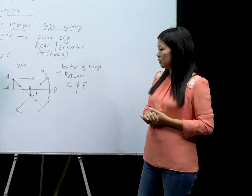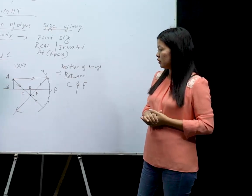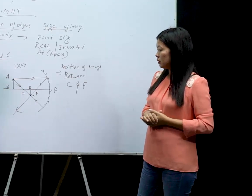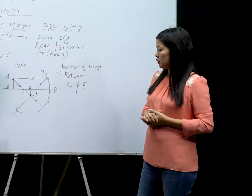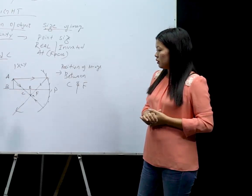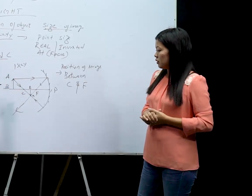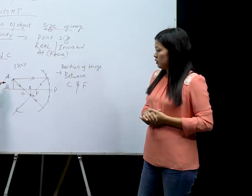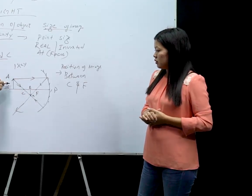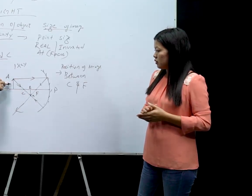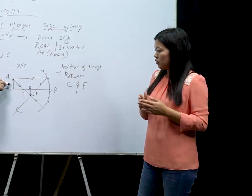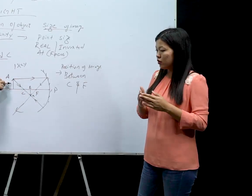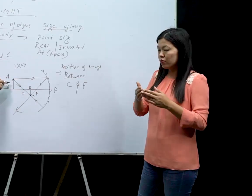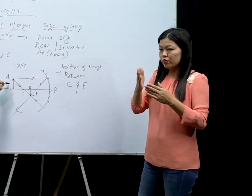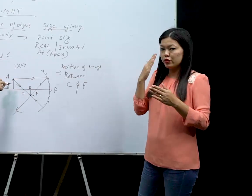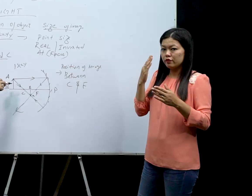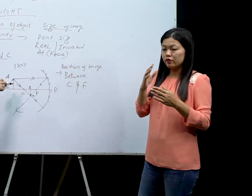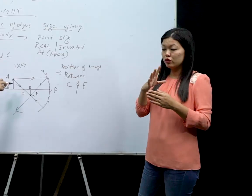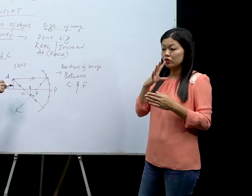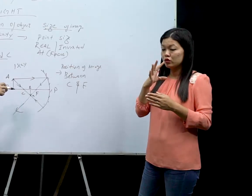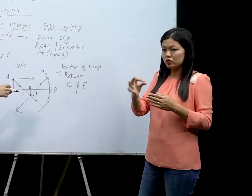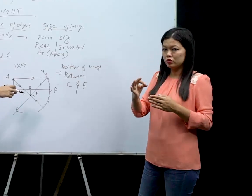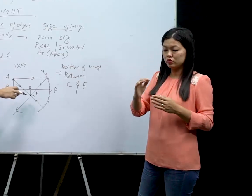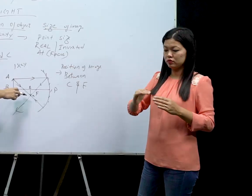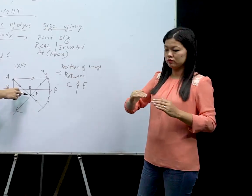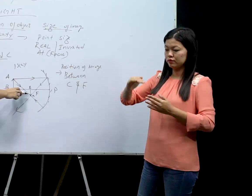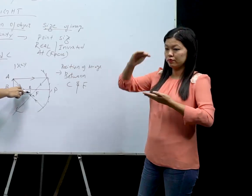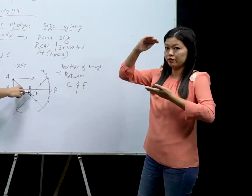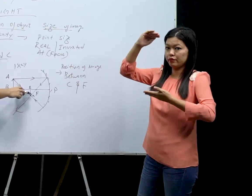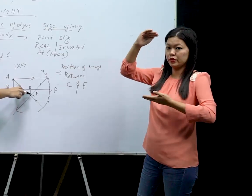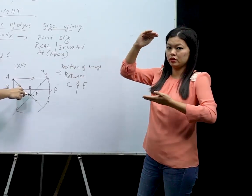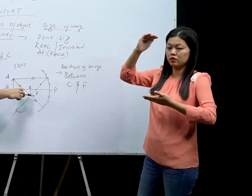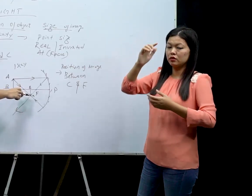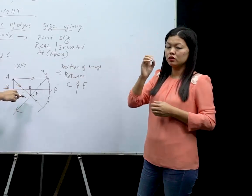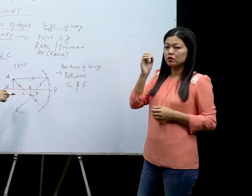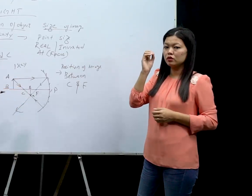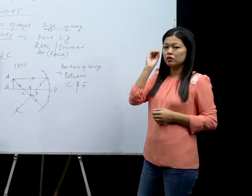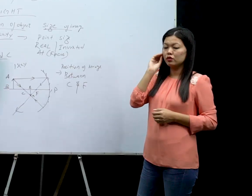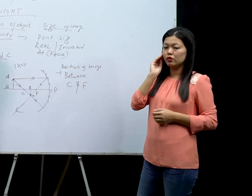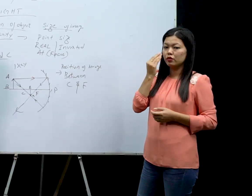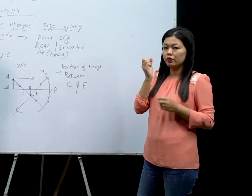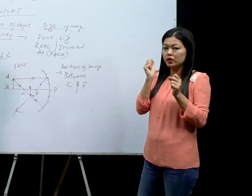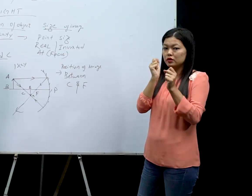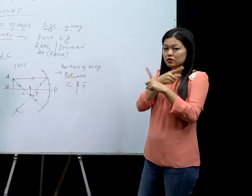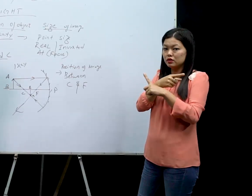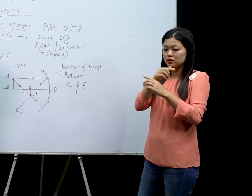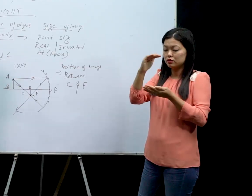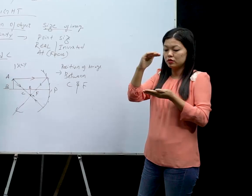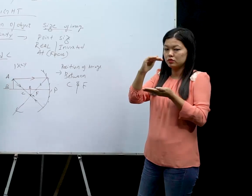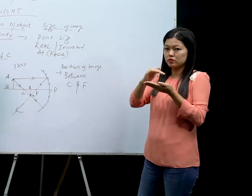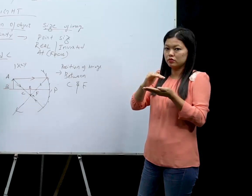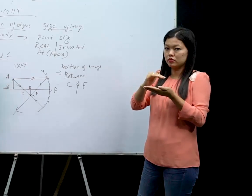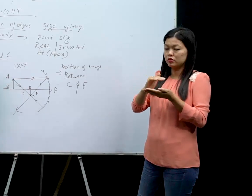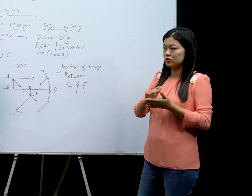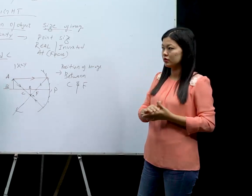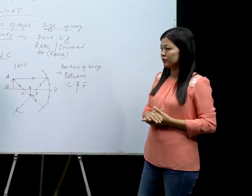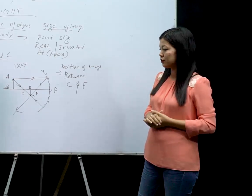is smaller than the object, right? The image which you are seeing in the mirror is smaller than the object. So we'll